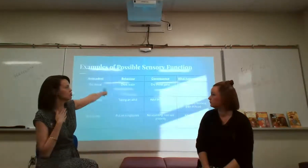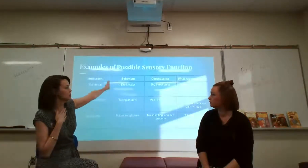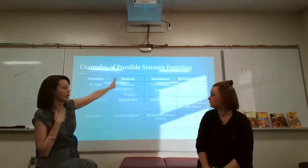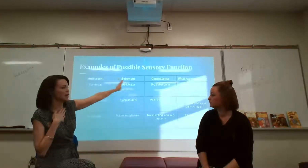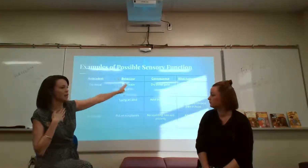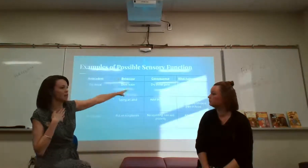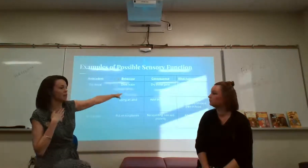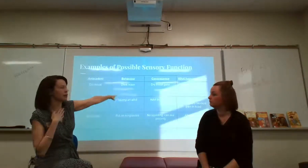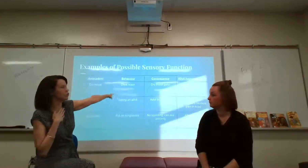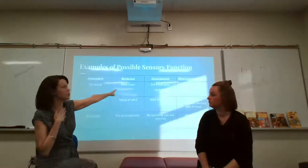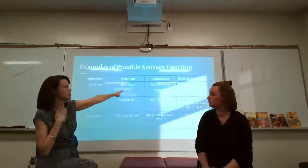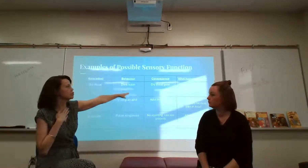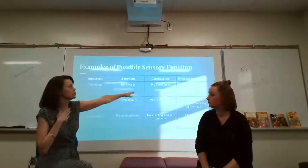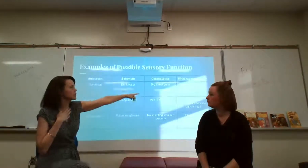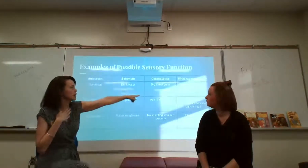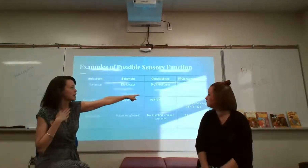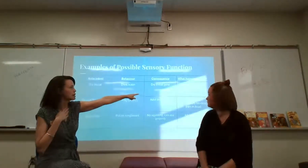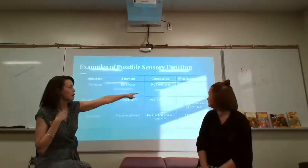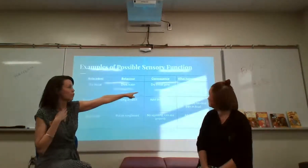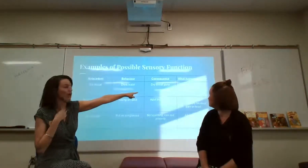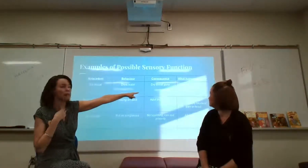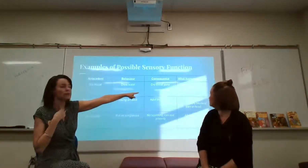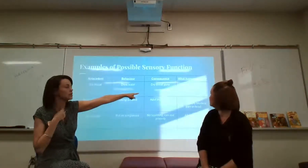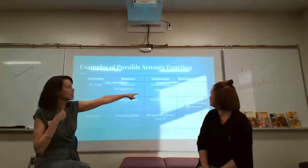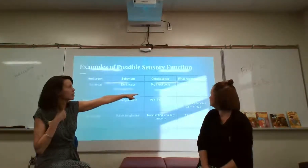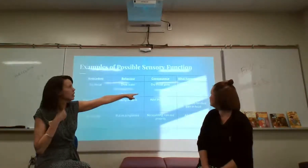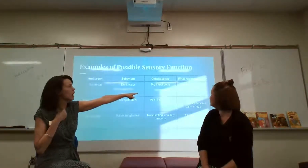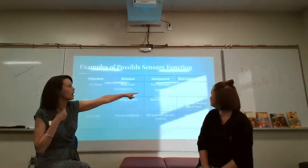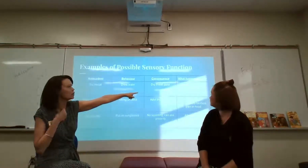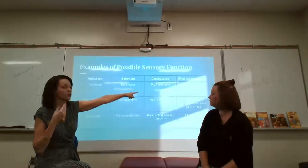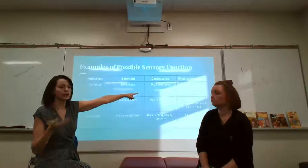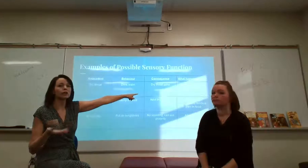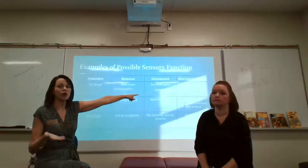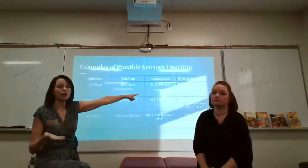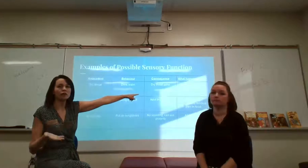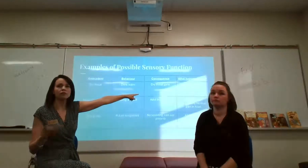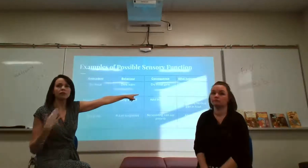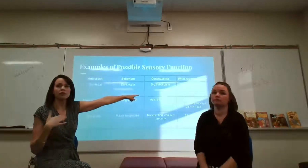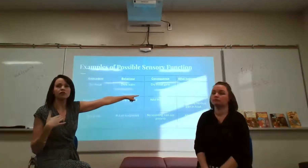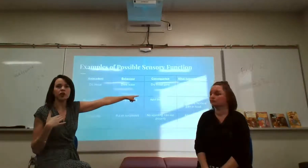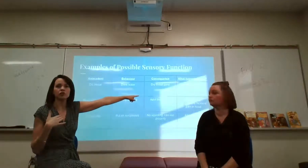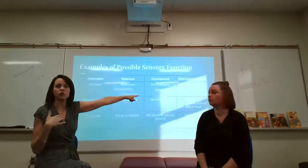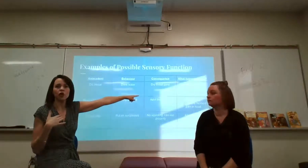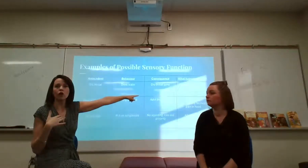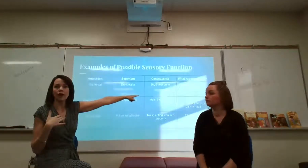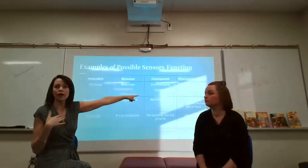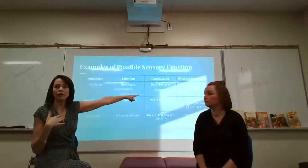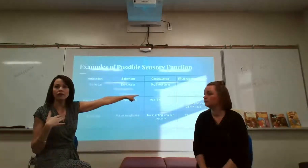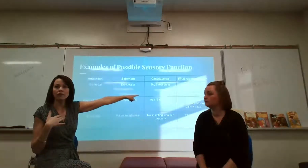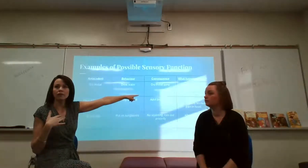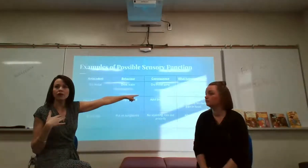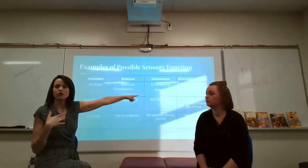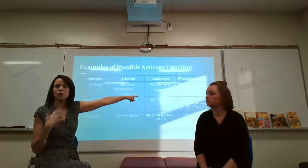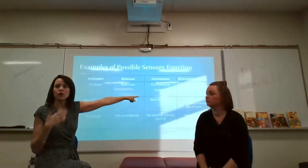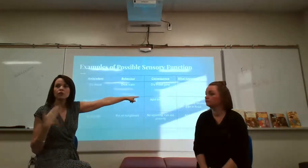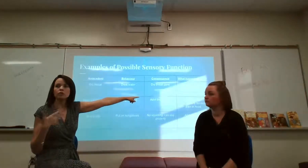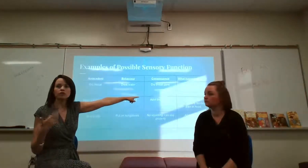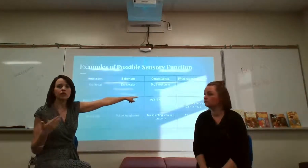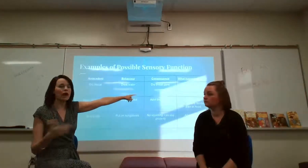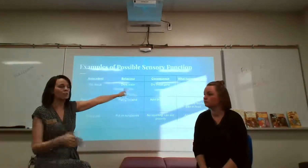looks like, that behavior contingency, is that what happened here, drinking water made my dry throat go away. So what do you think is going to happen